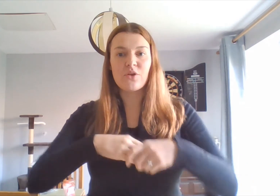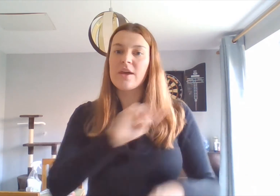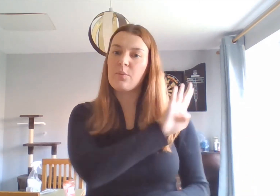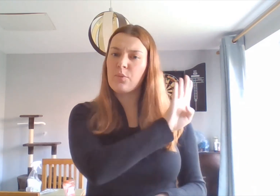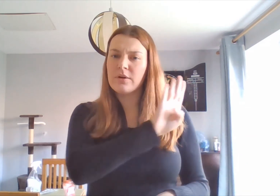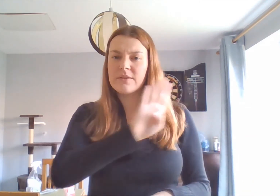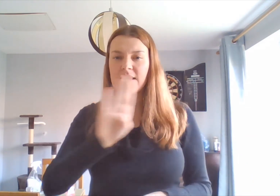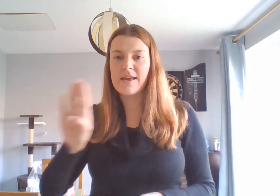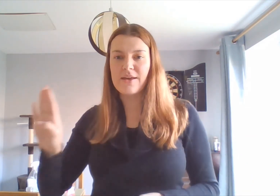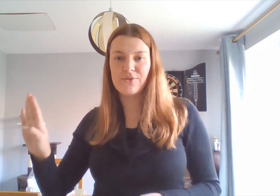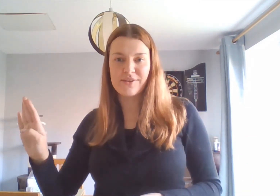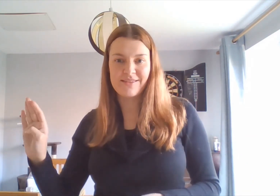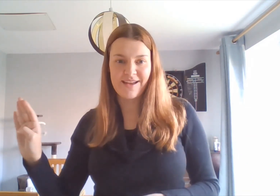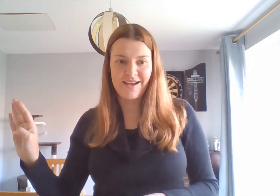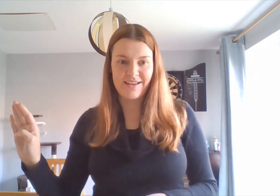friendship will never die.